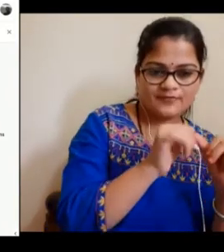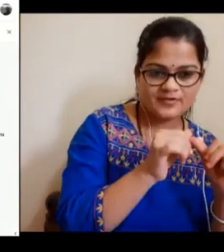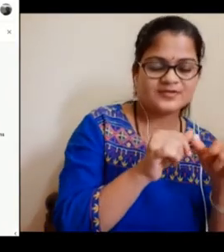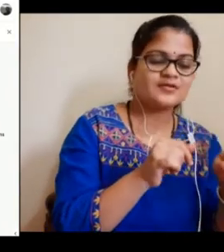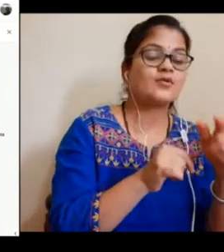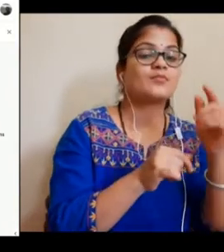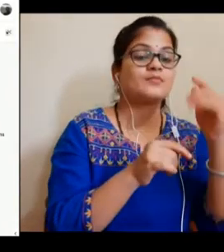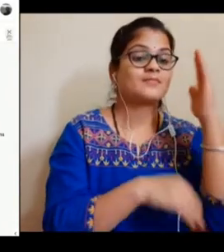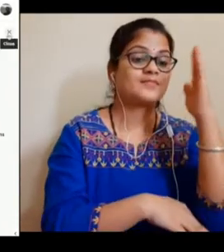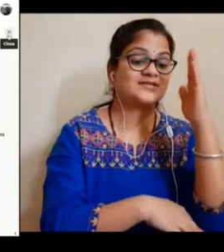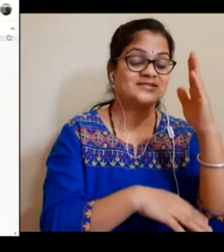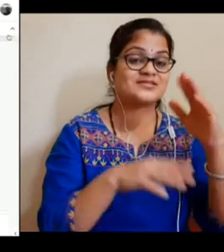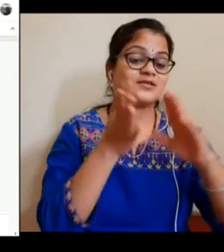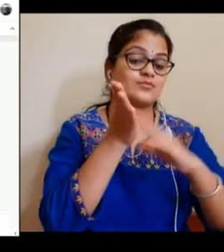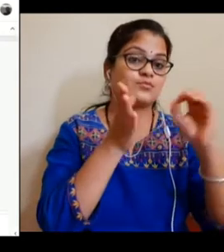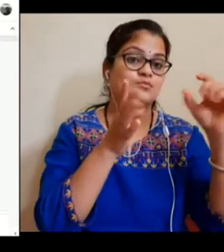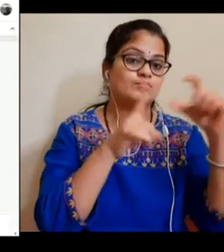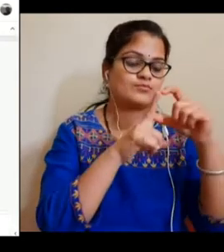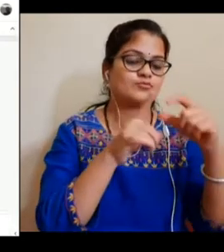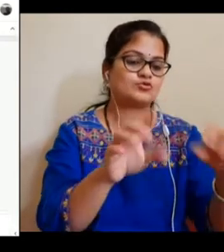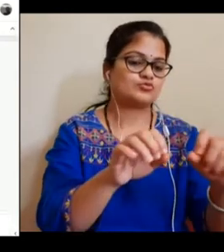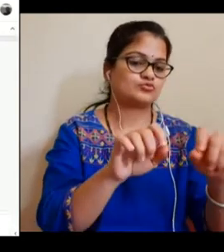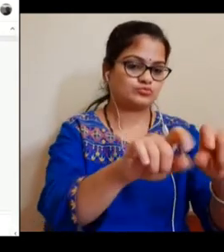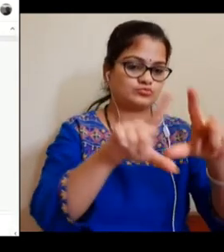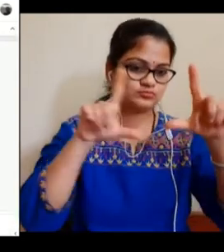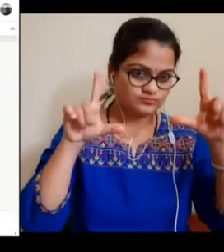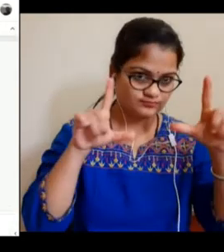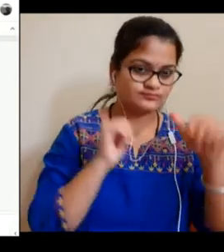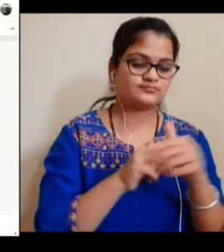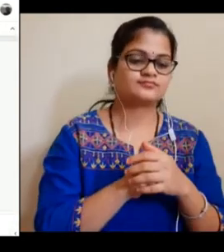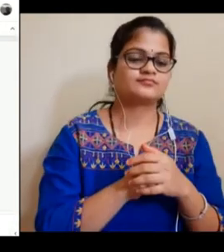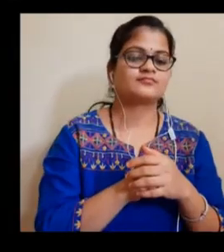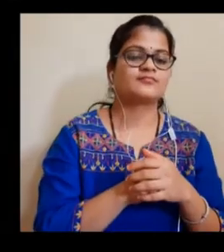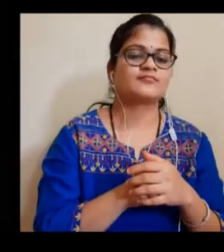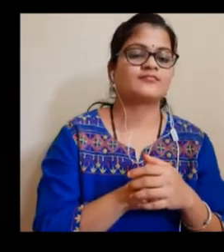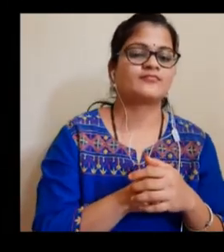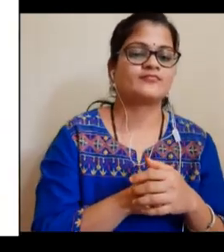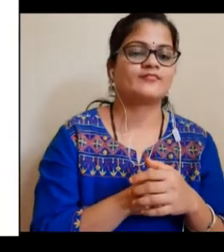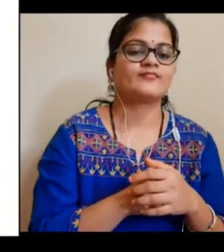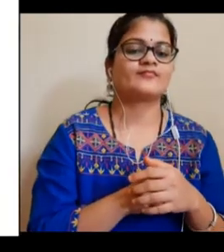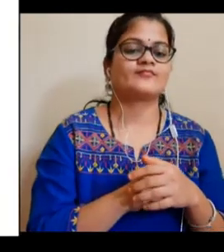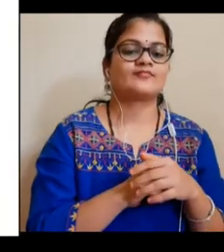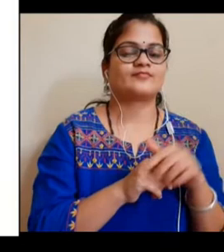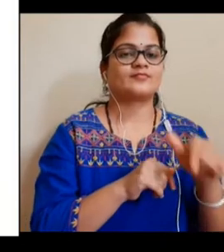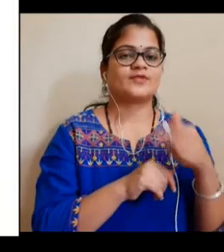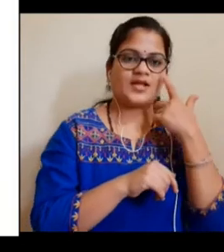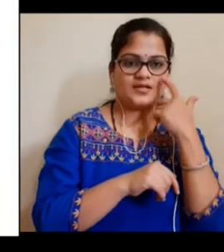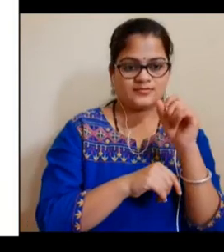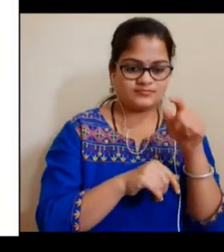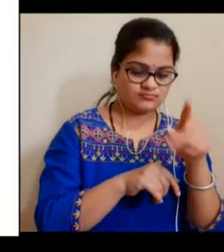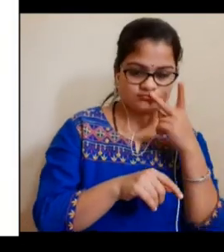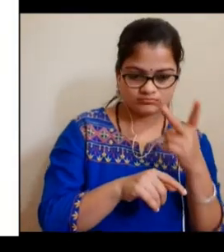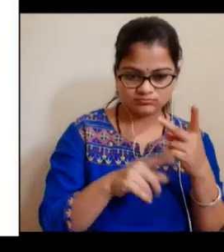also go to the presentation mode. So for this to work out, you have to go to the presentation mode and you can